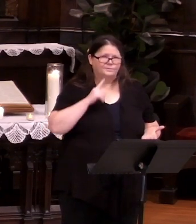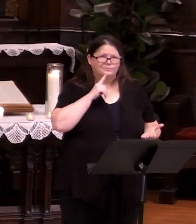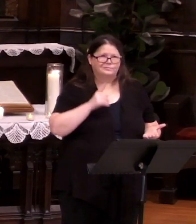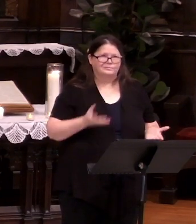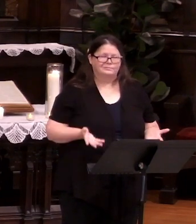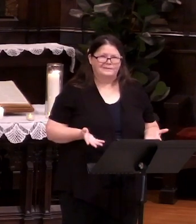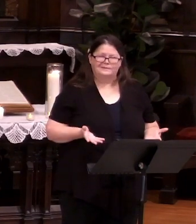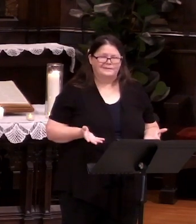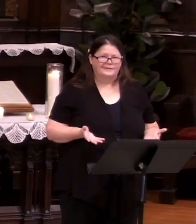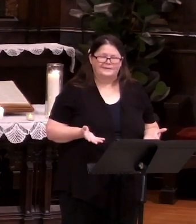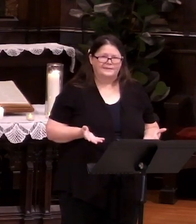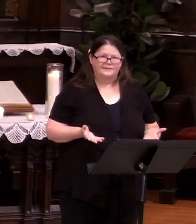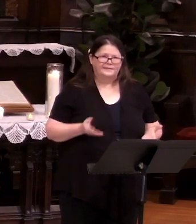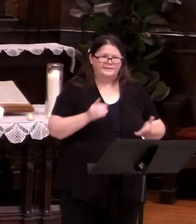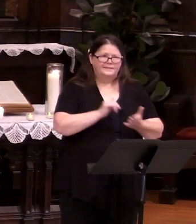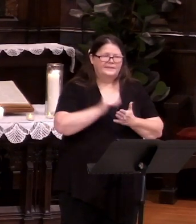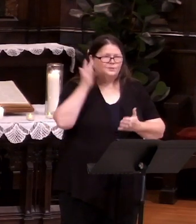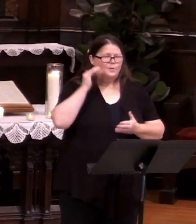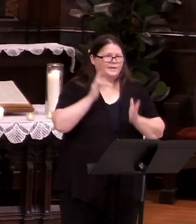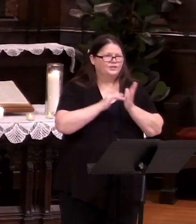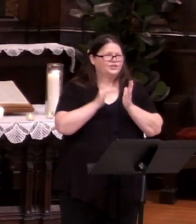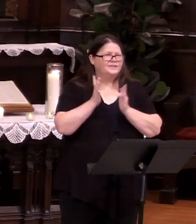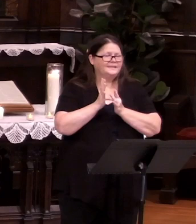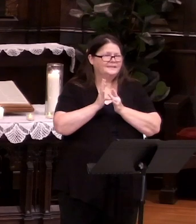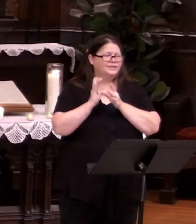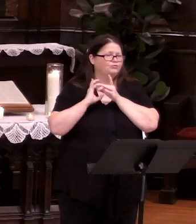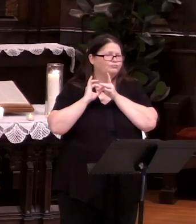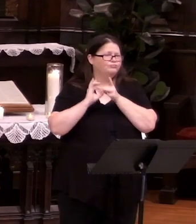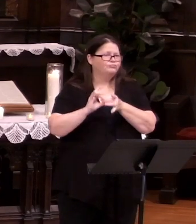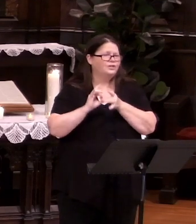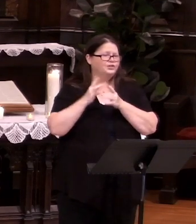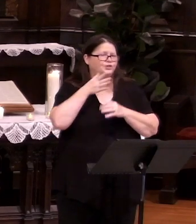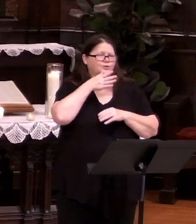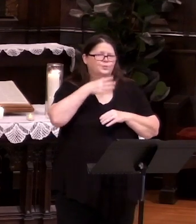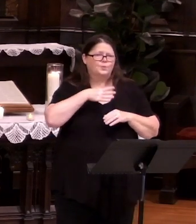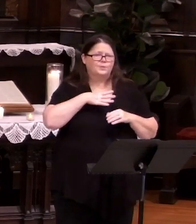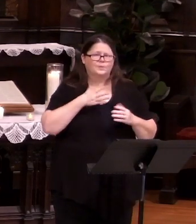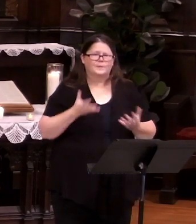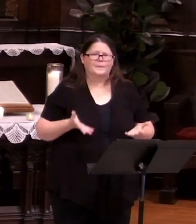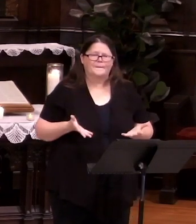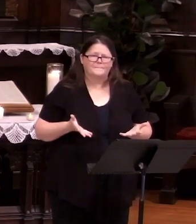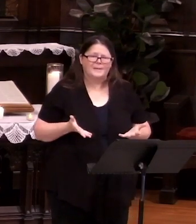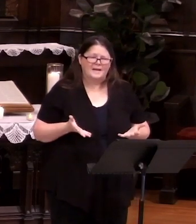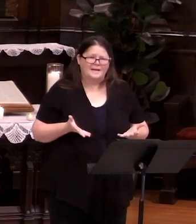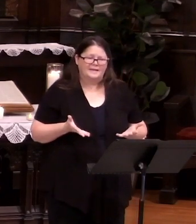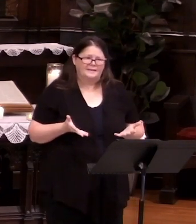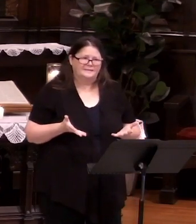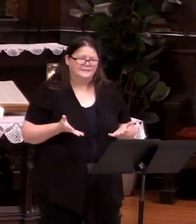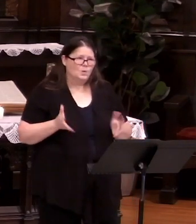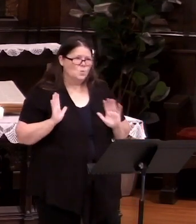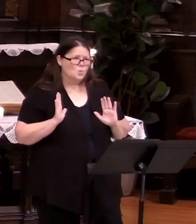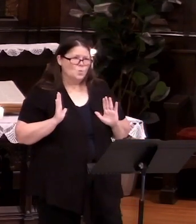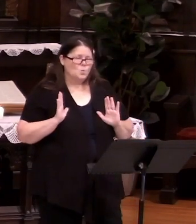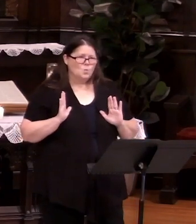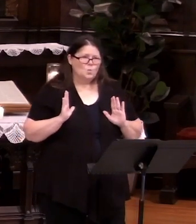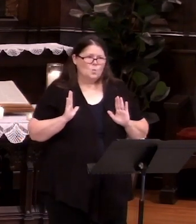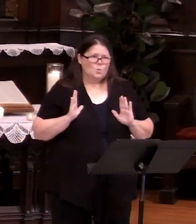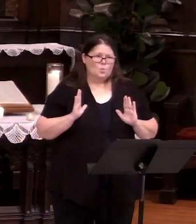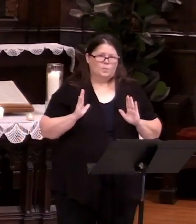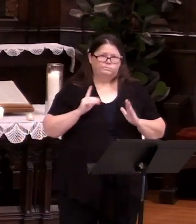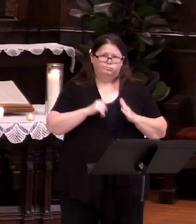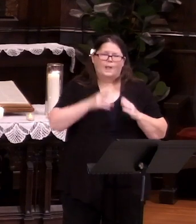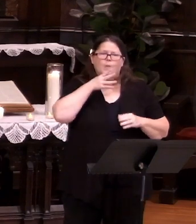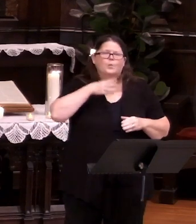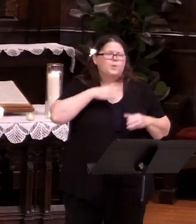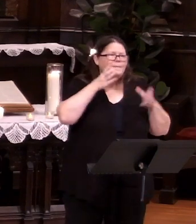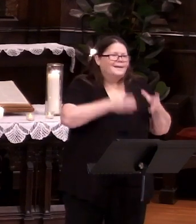Which is no wonder why Jesus' relationships with women were met with such consternation. The woman at the